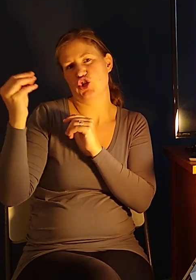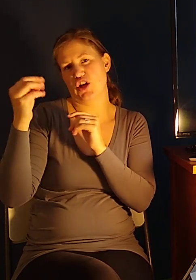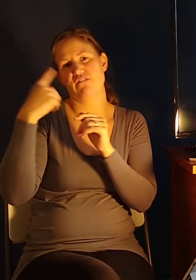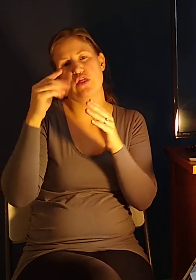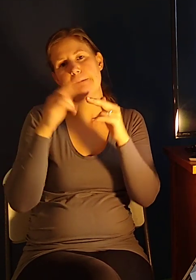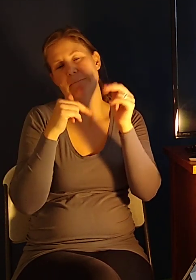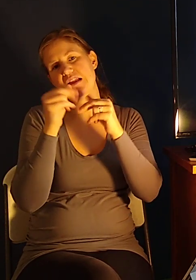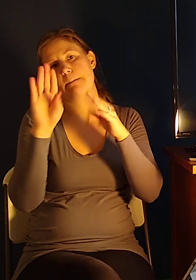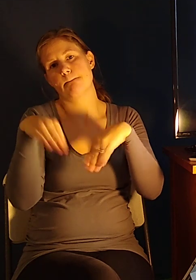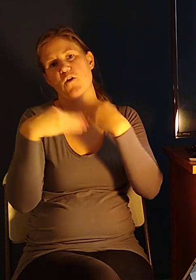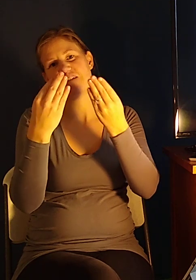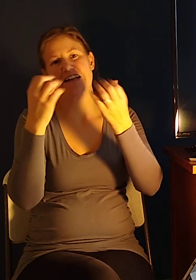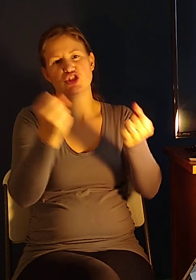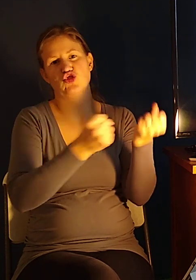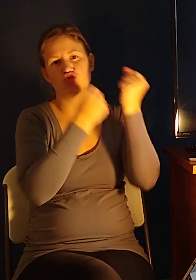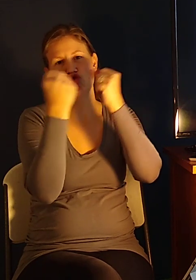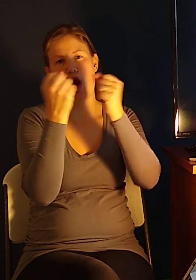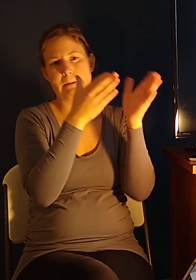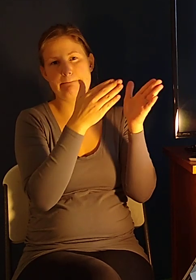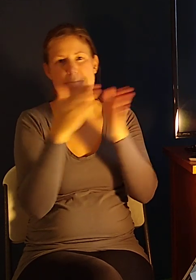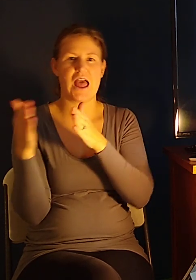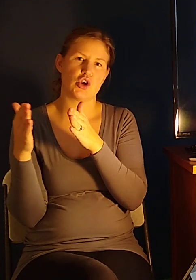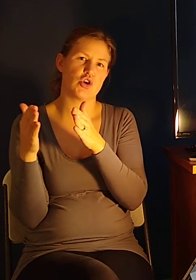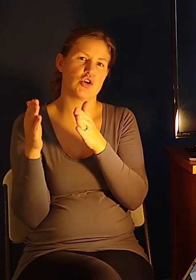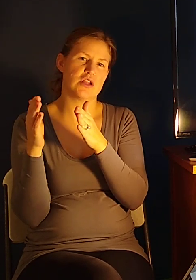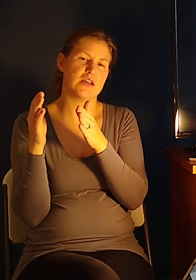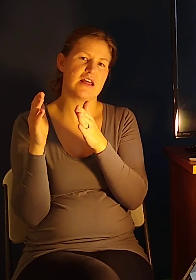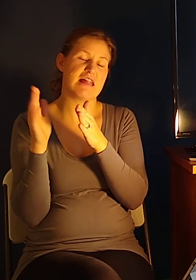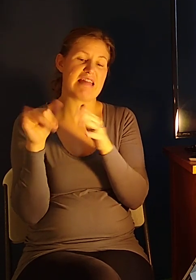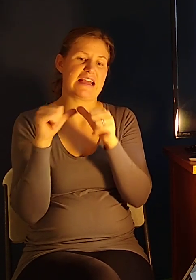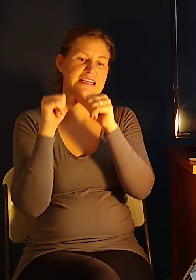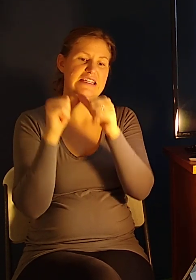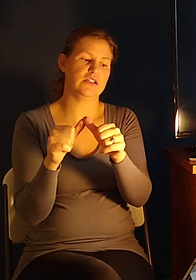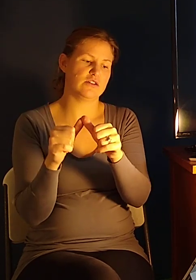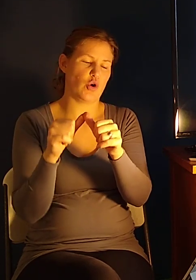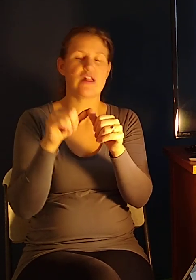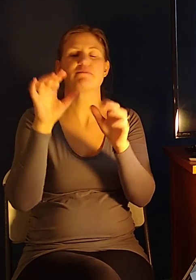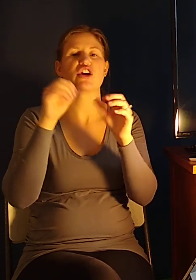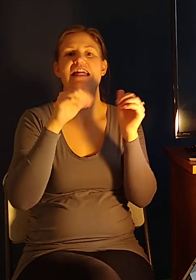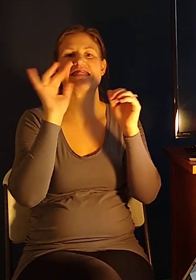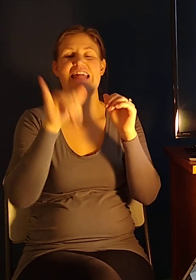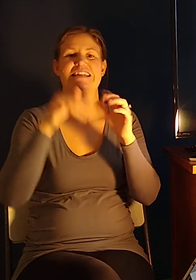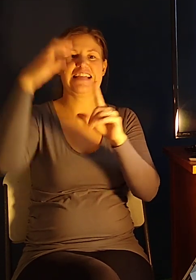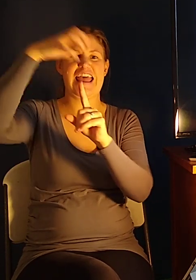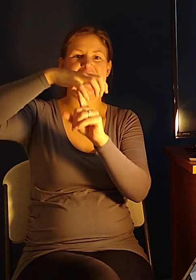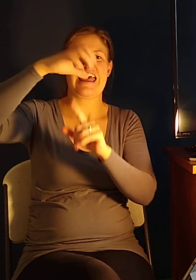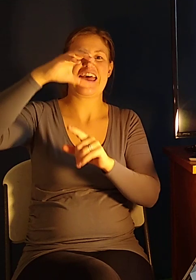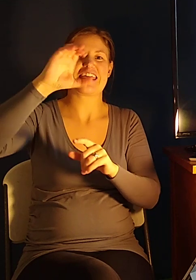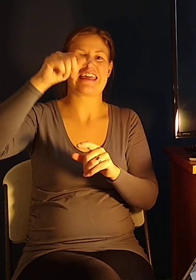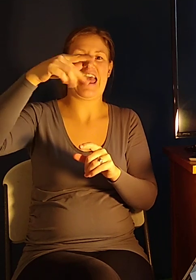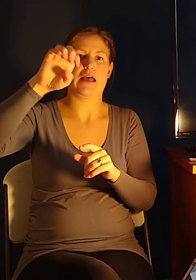and provide a strong pattern that is capped by a top section that's designed to give a sense of